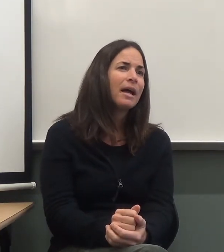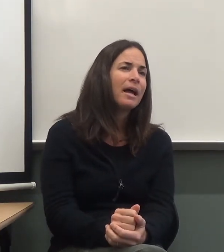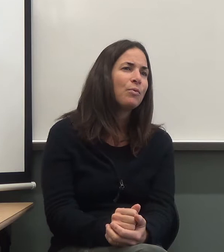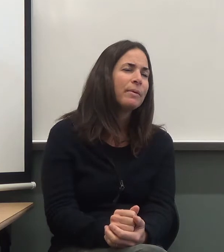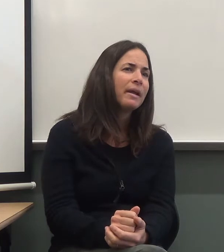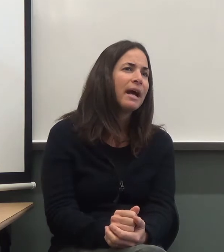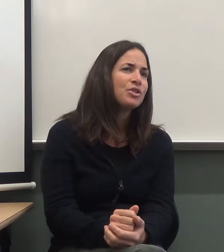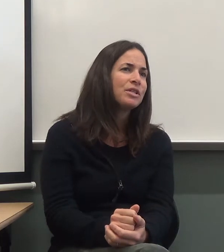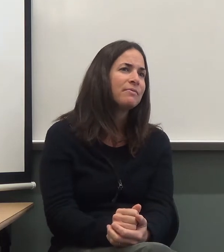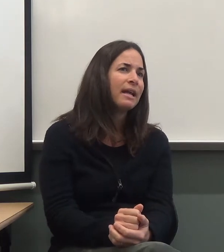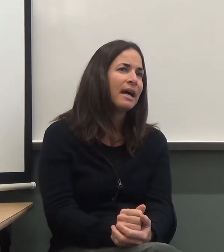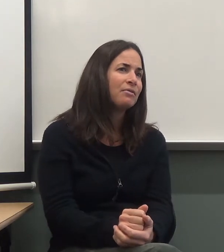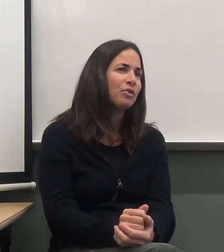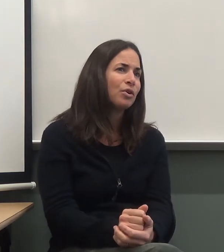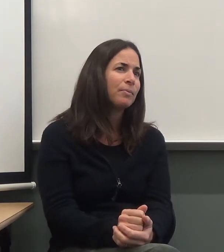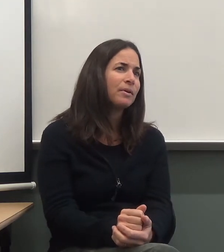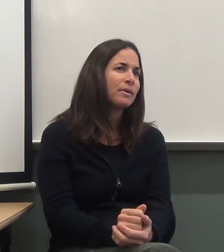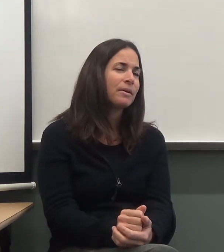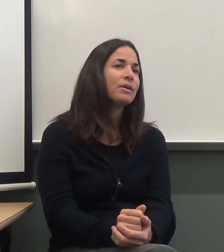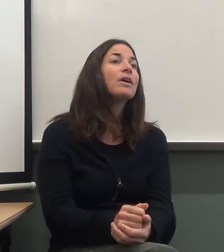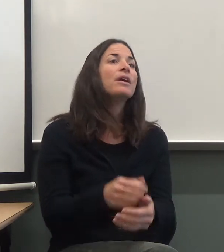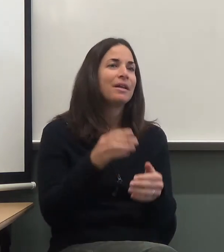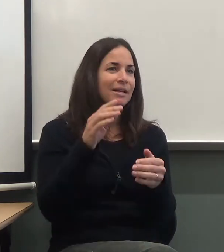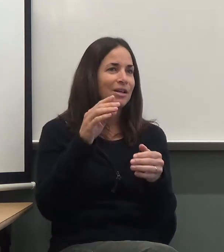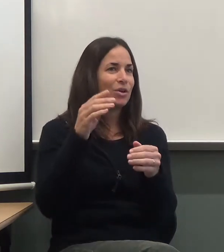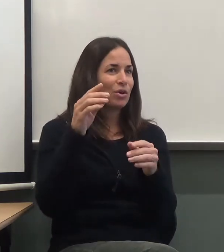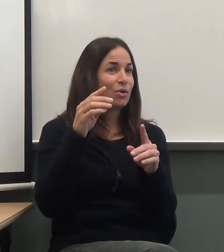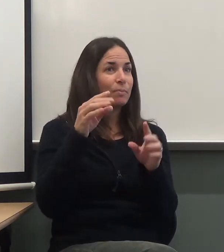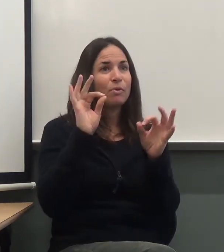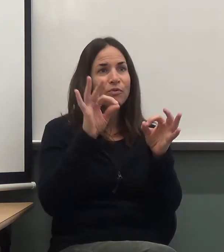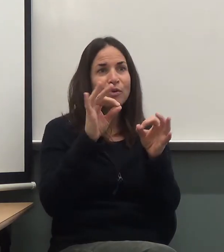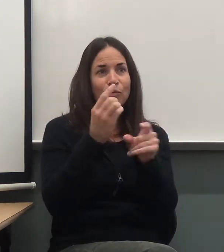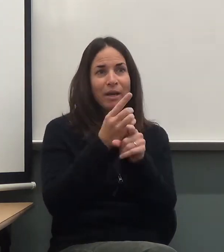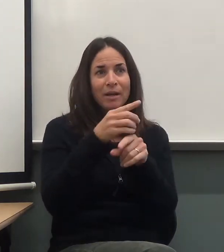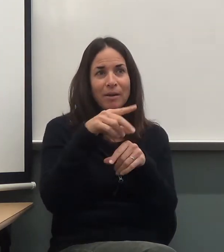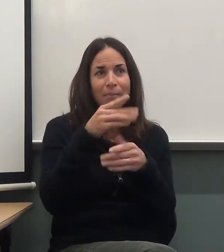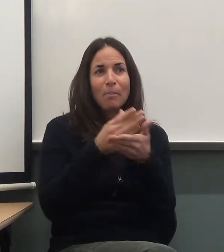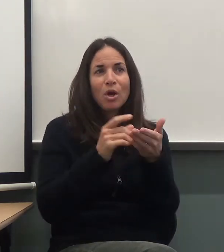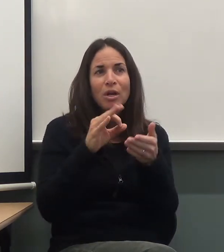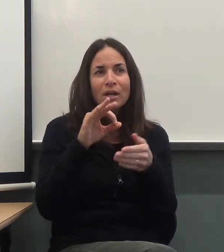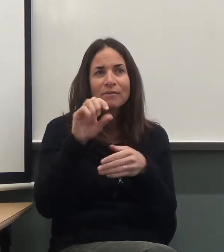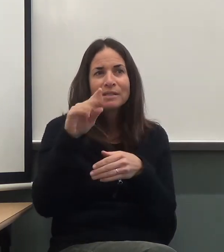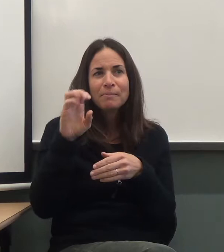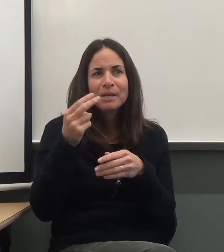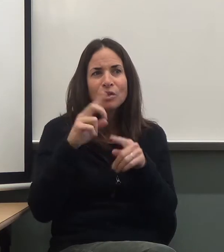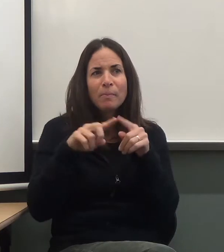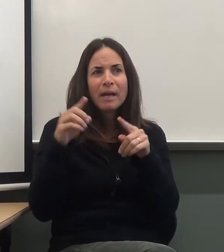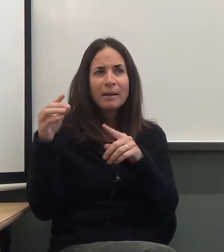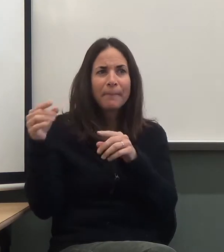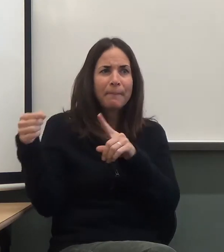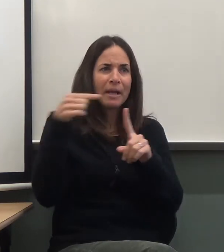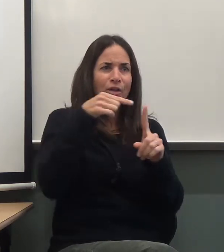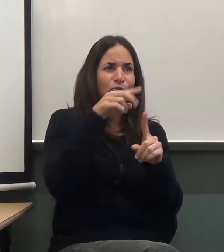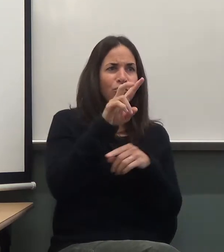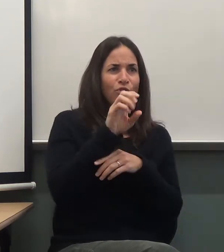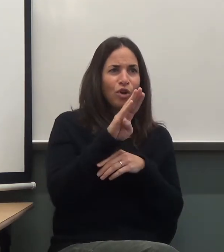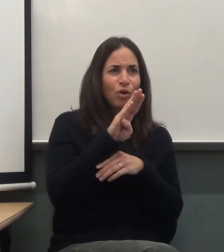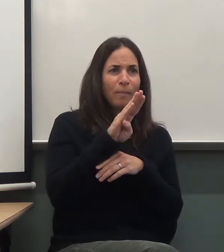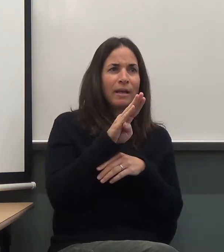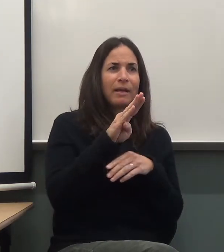What about adjective and adverb? Right, we're not, that's good, those are parts of speech, but what do verbs tell us? They tell us something.